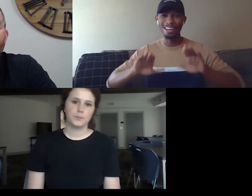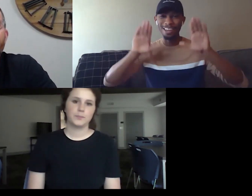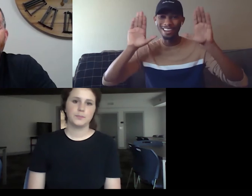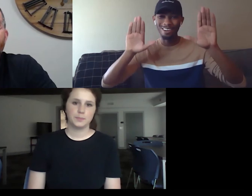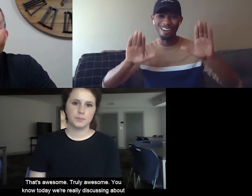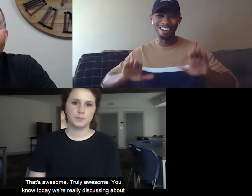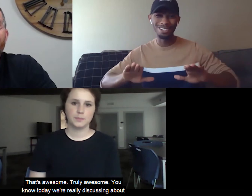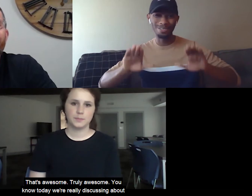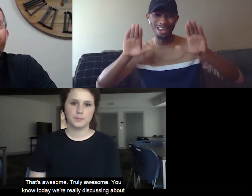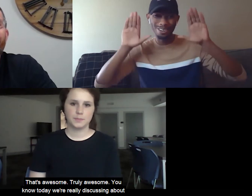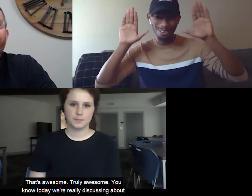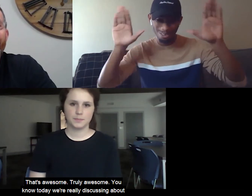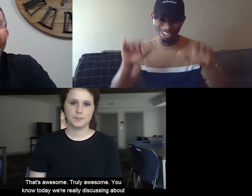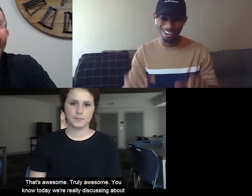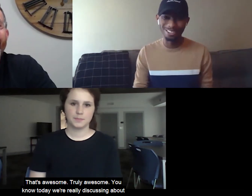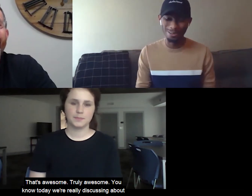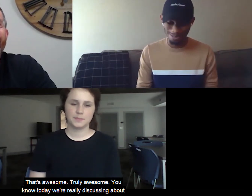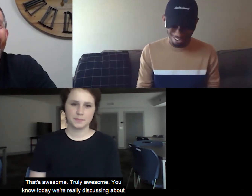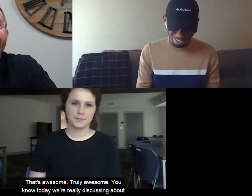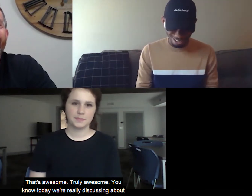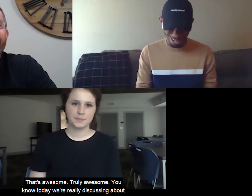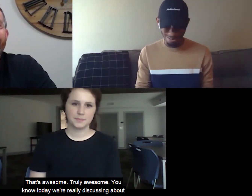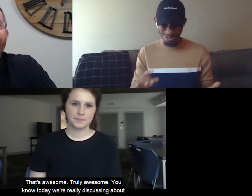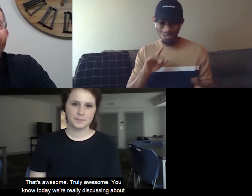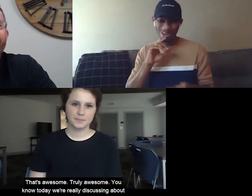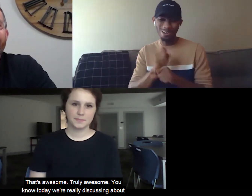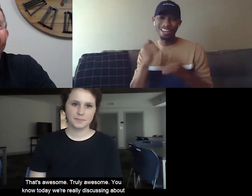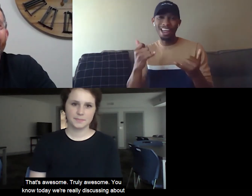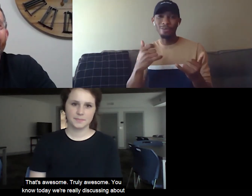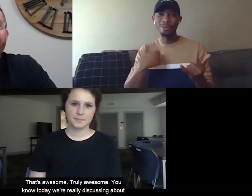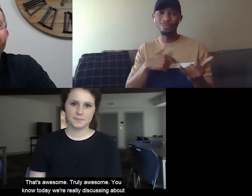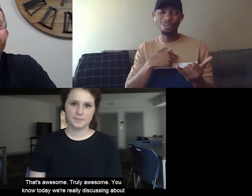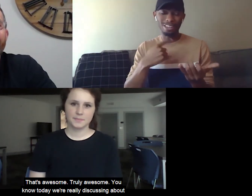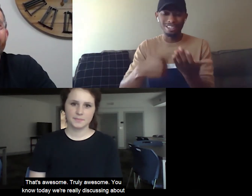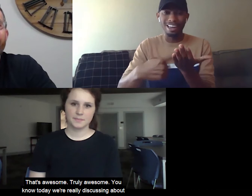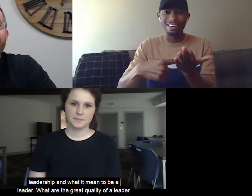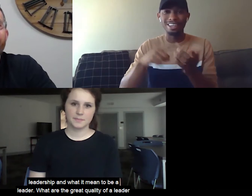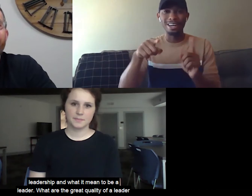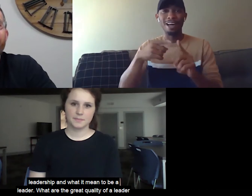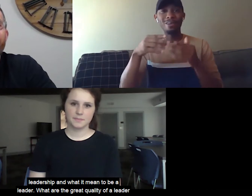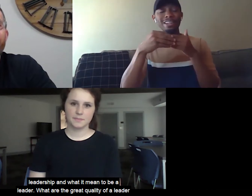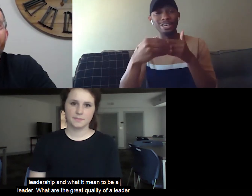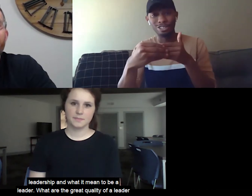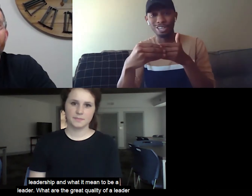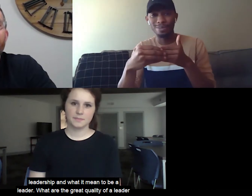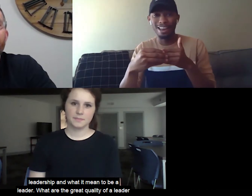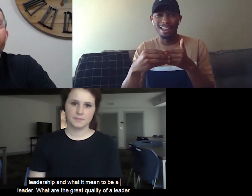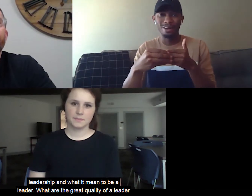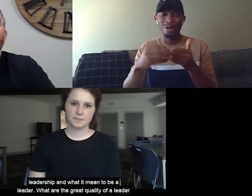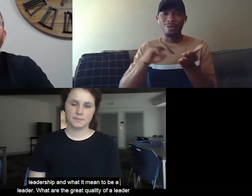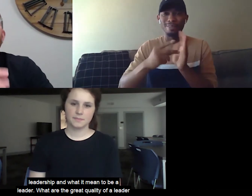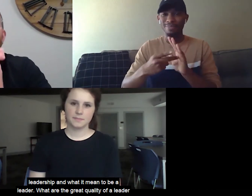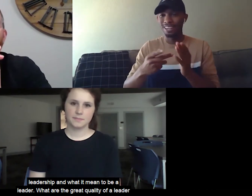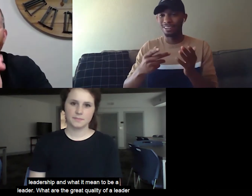Oh man, that's awesome. That's truly awesome. Today we're really discussing about leadership